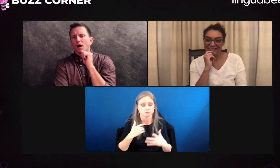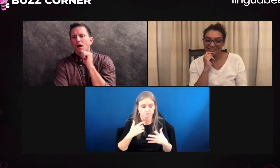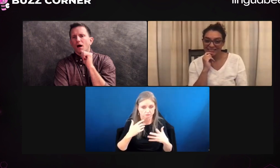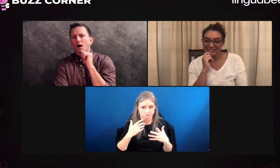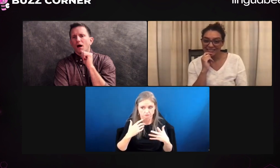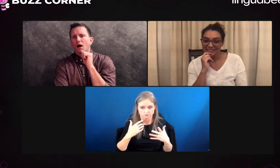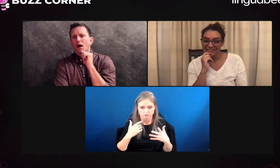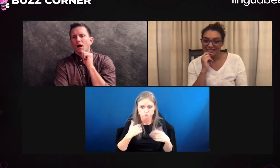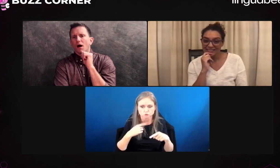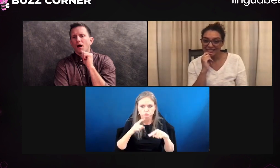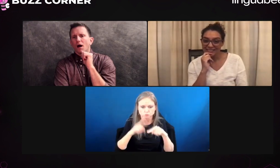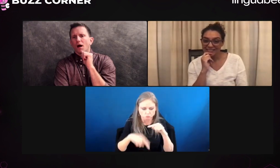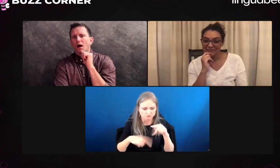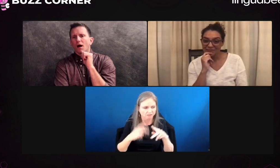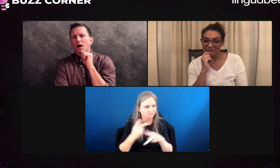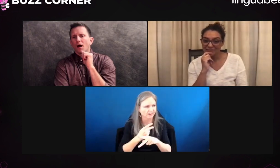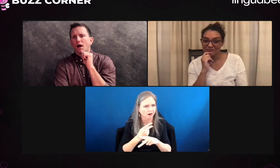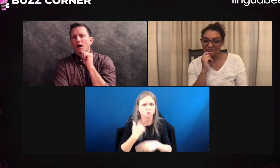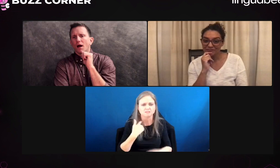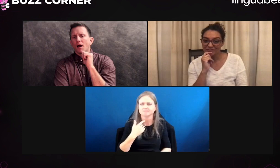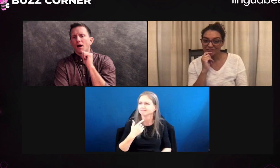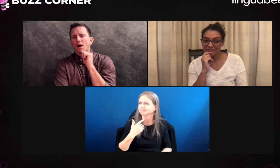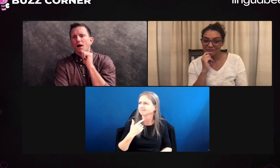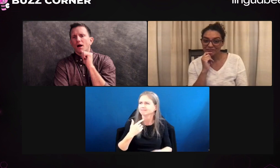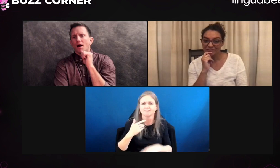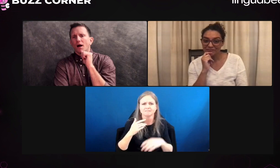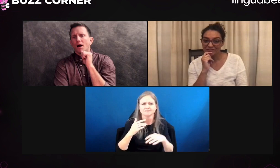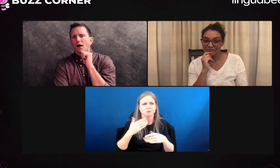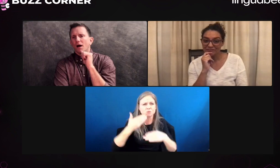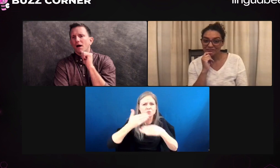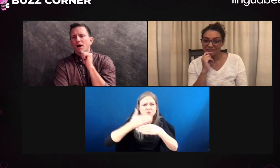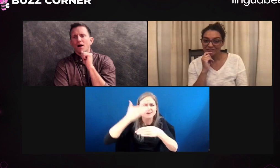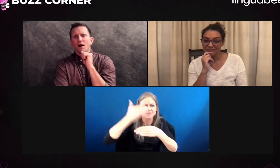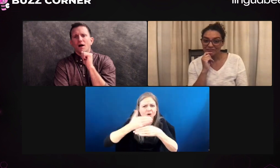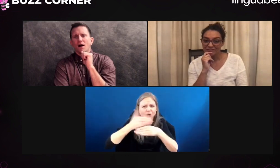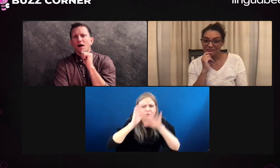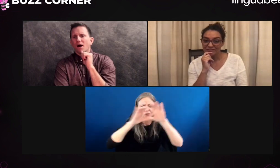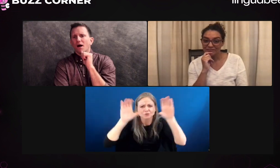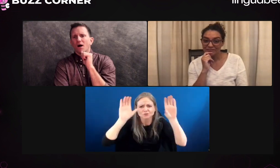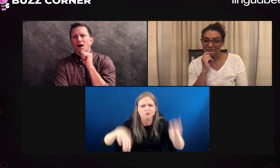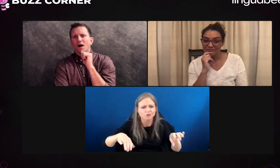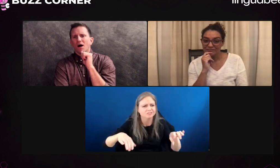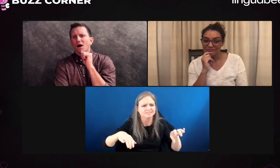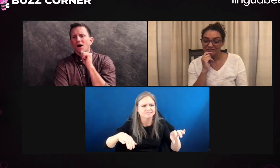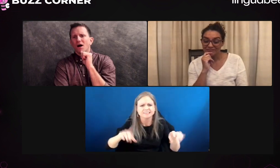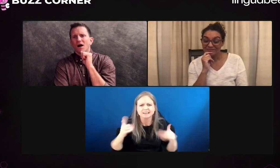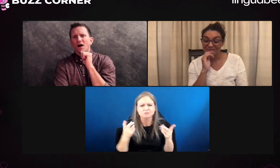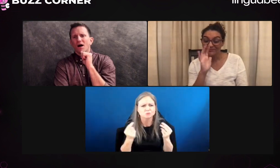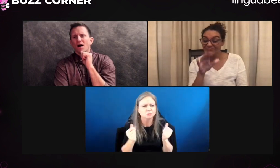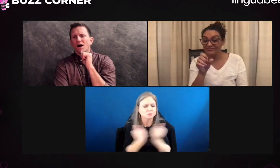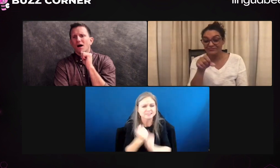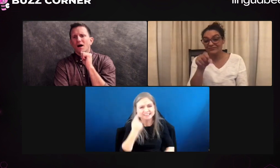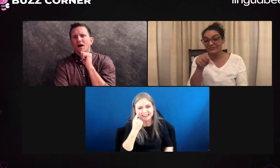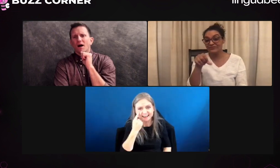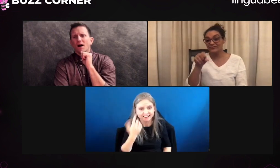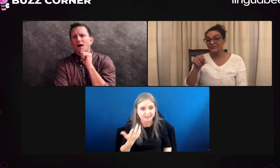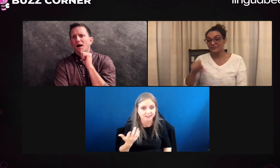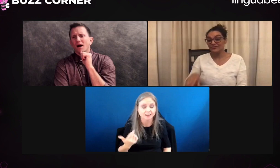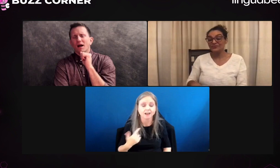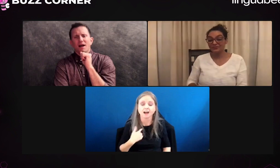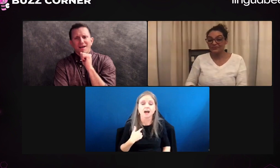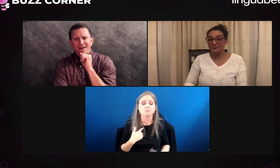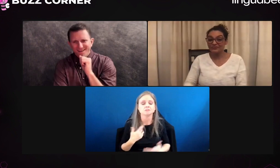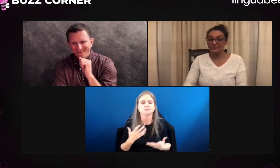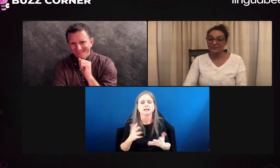physical curtain, like drapes in a house. And for the life of me, I could not figure out why they were talking about a